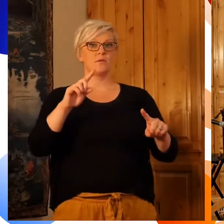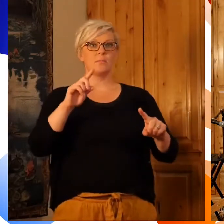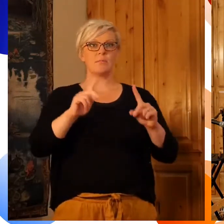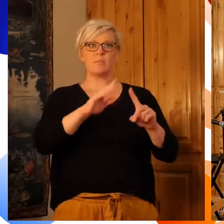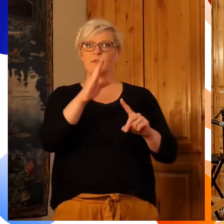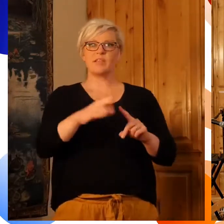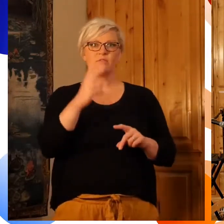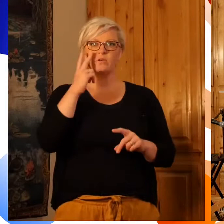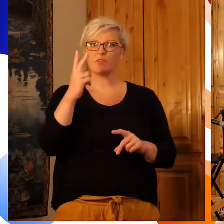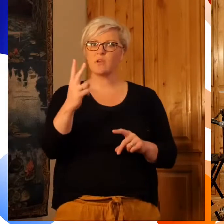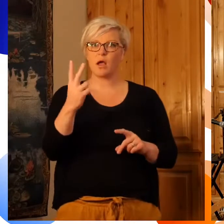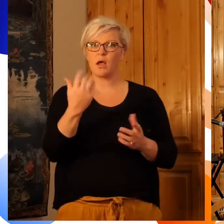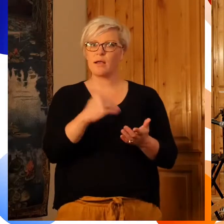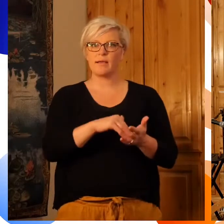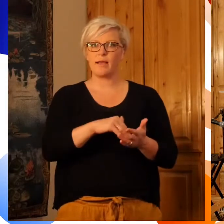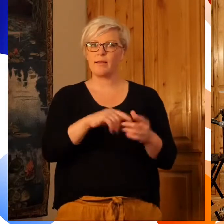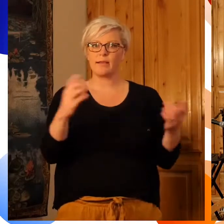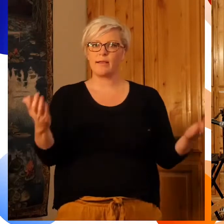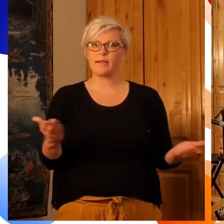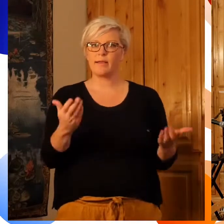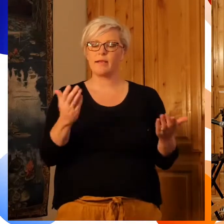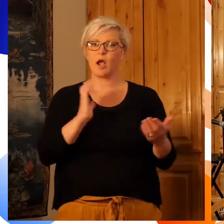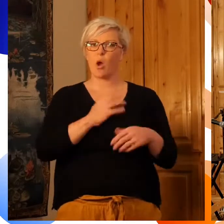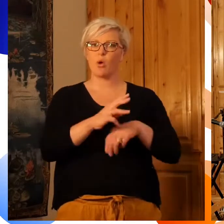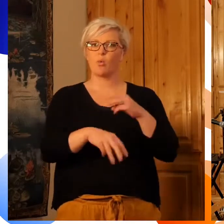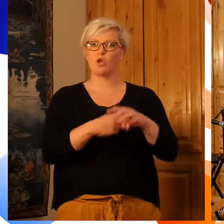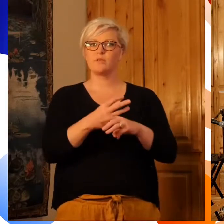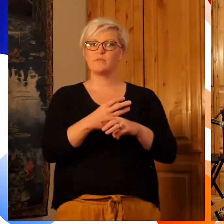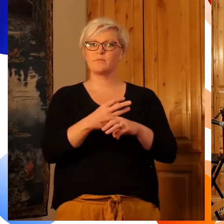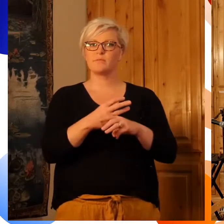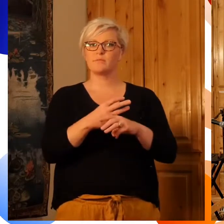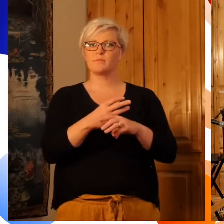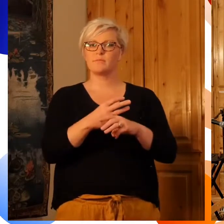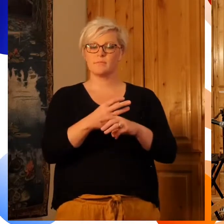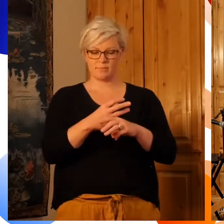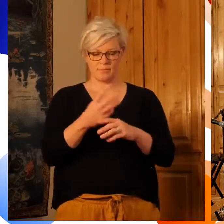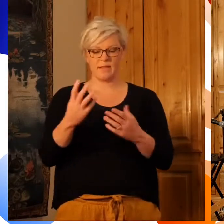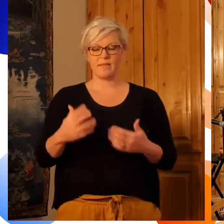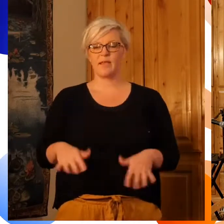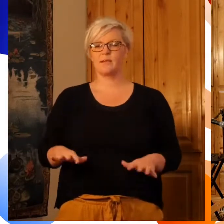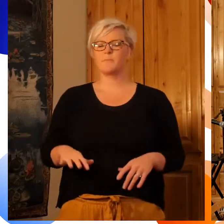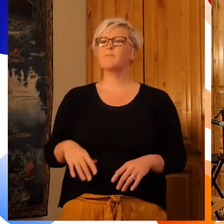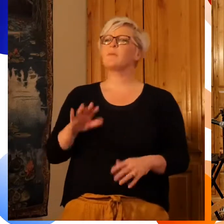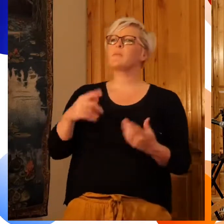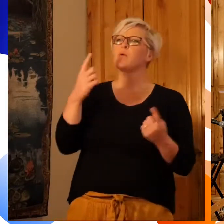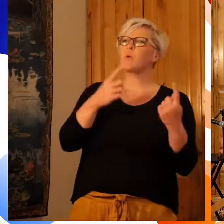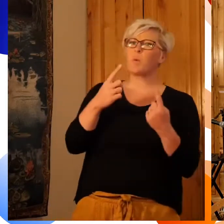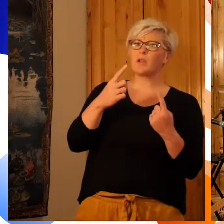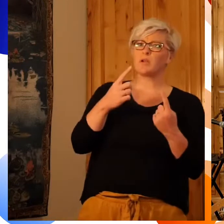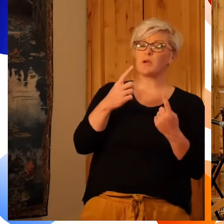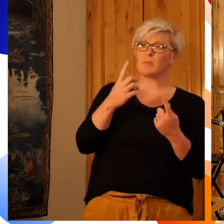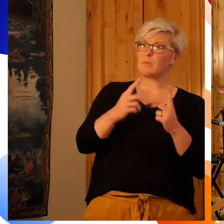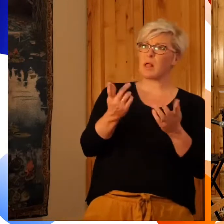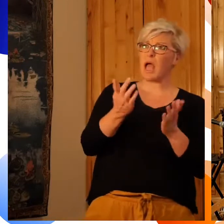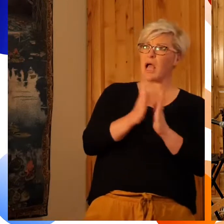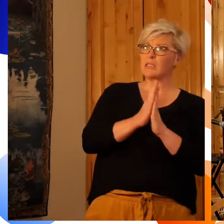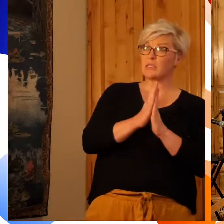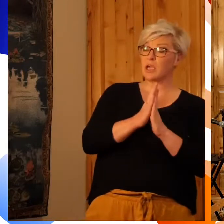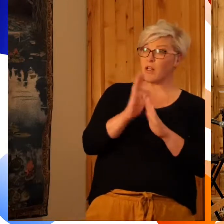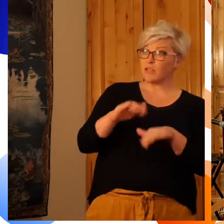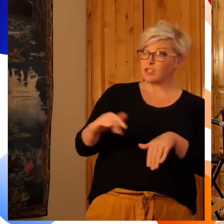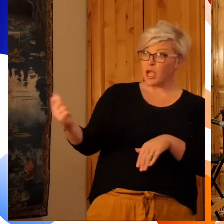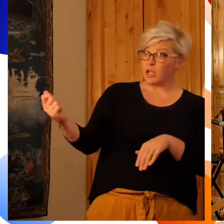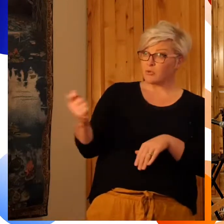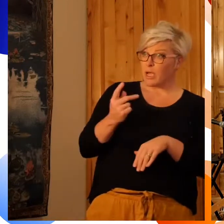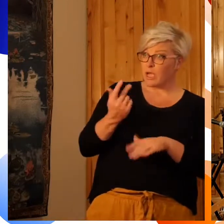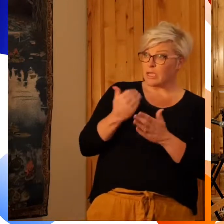end. Now, you might wonder, I've had people ask me, was their child returned? When we read the story, that's where